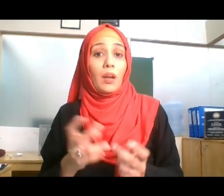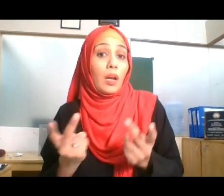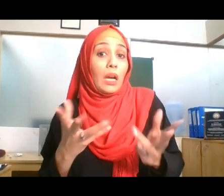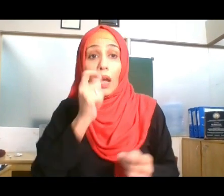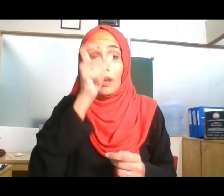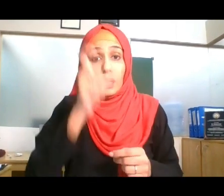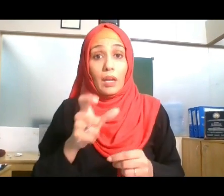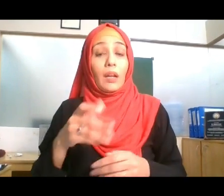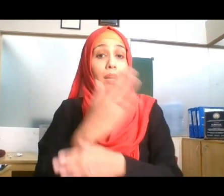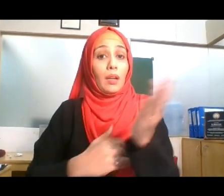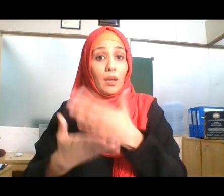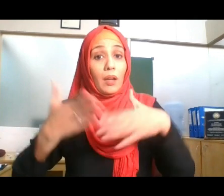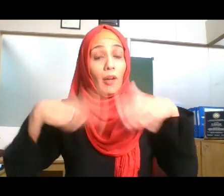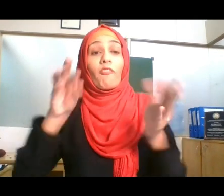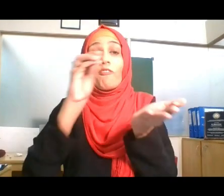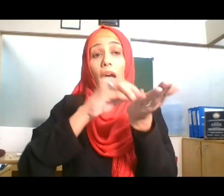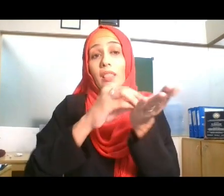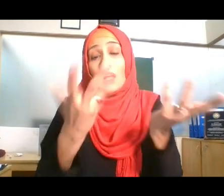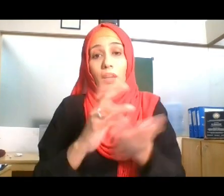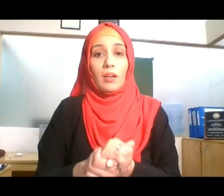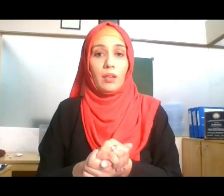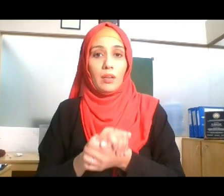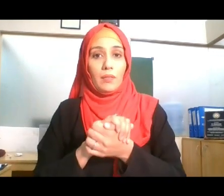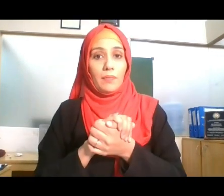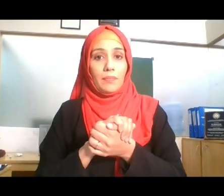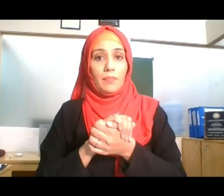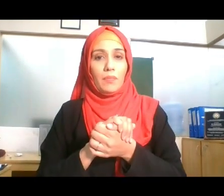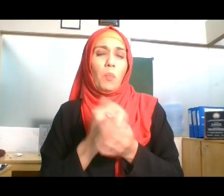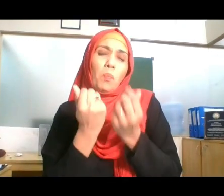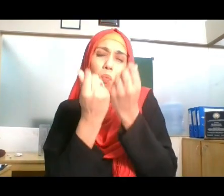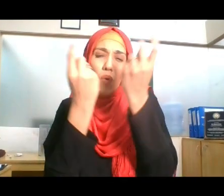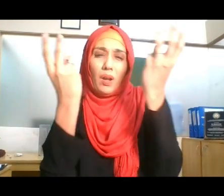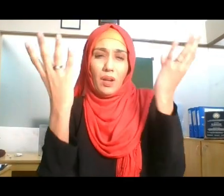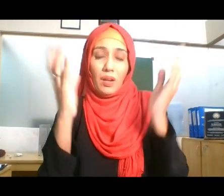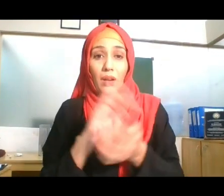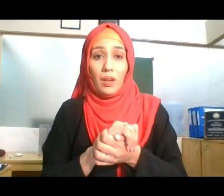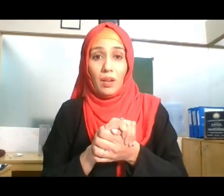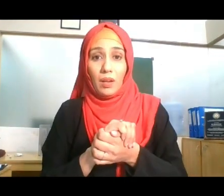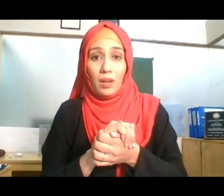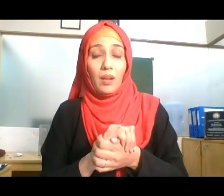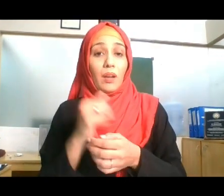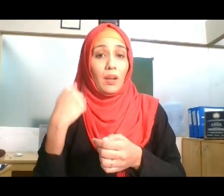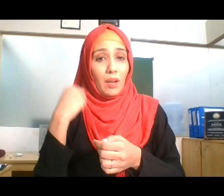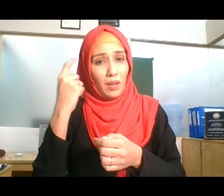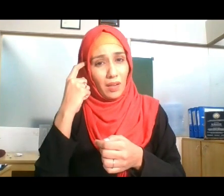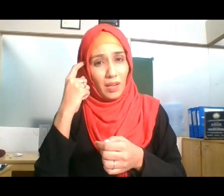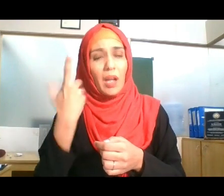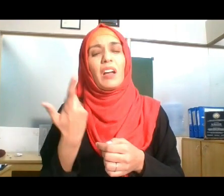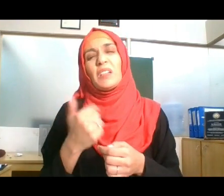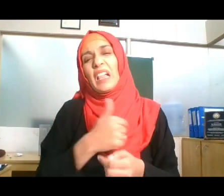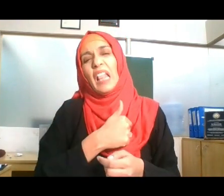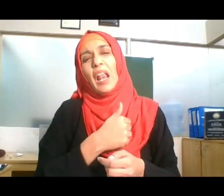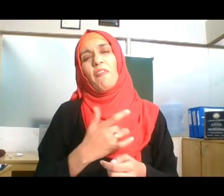with disability can contribute. They are mostly stemming from the fact that a sympathetic approach is